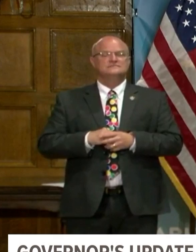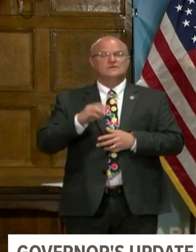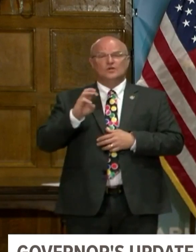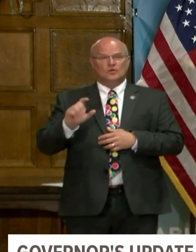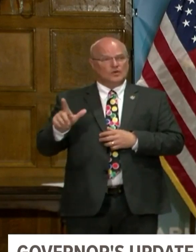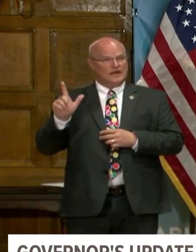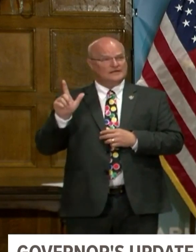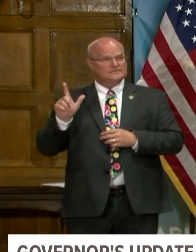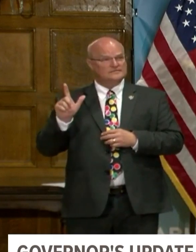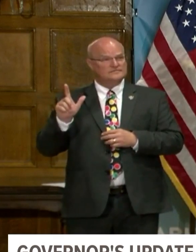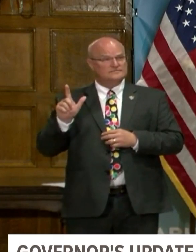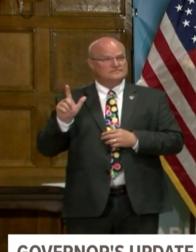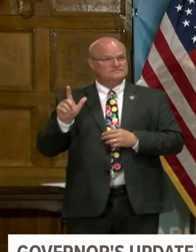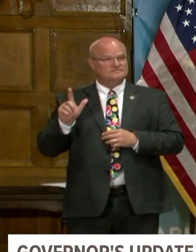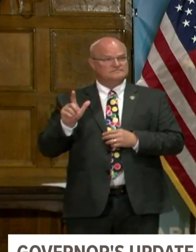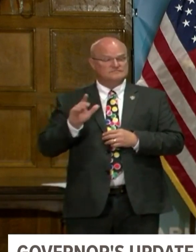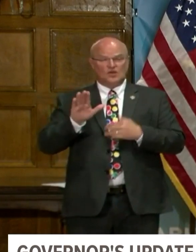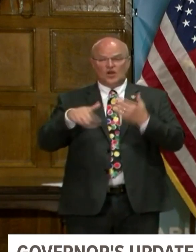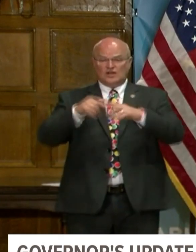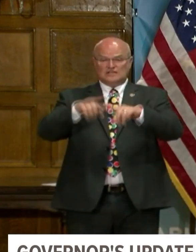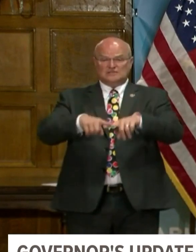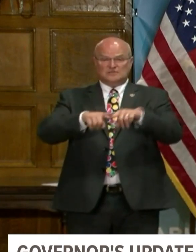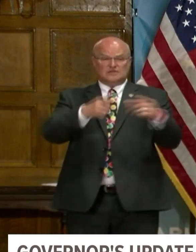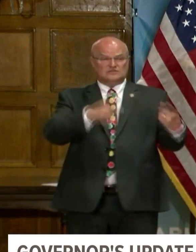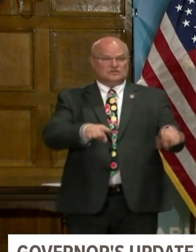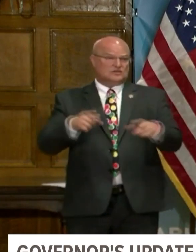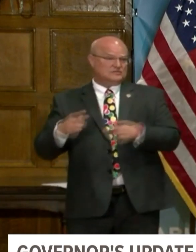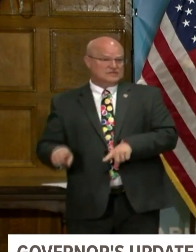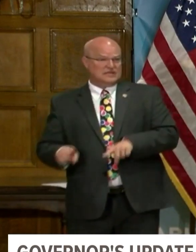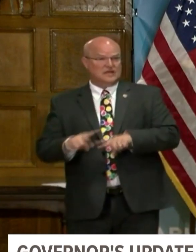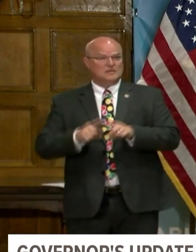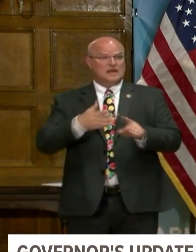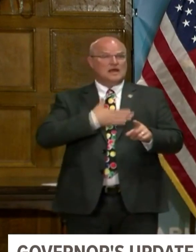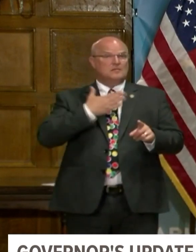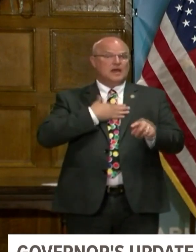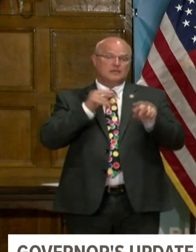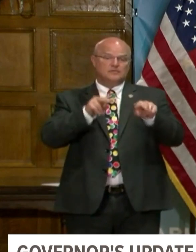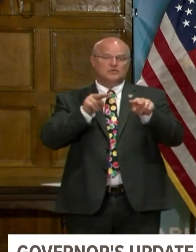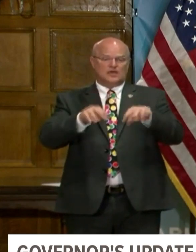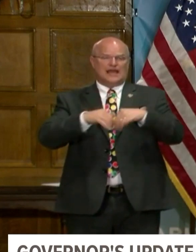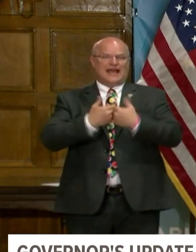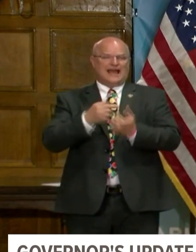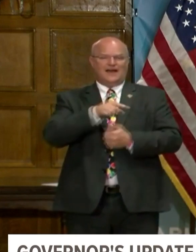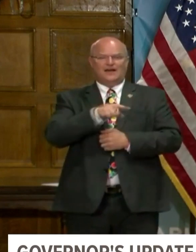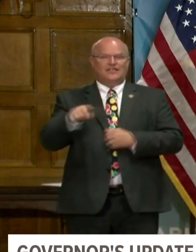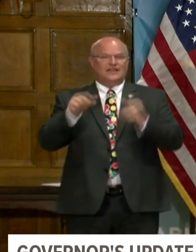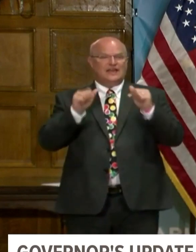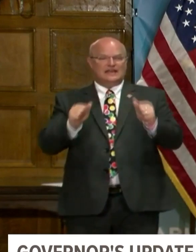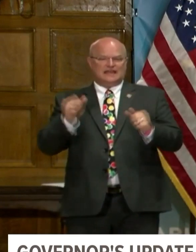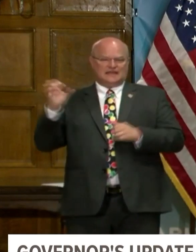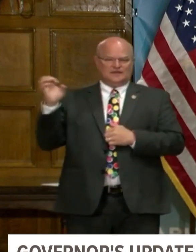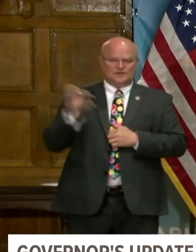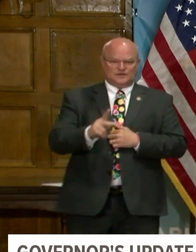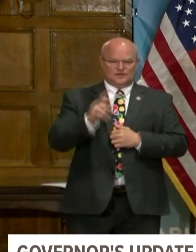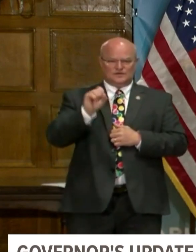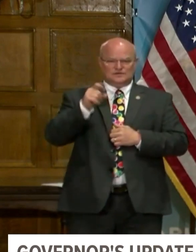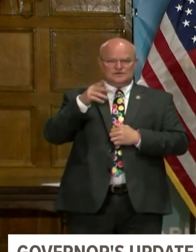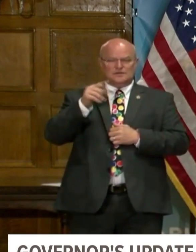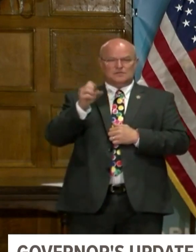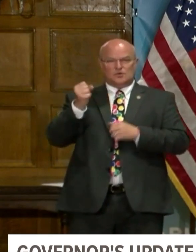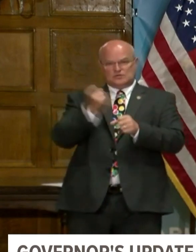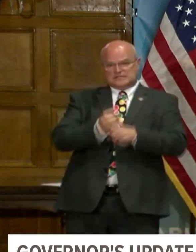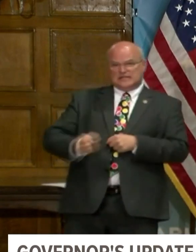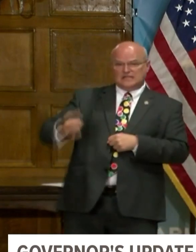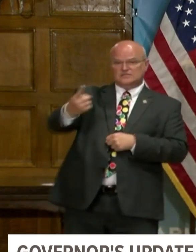Well, you know, it all depends on the circumstances, but I'm glad they're looking at how they can return sports next